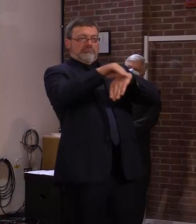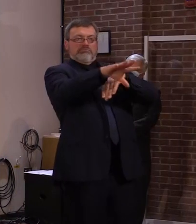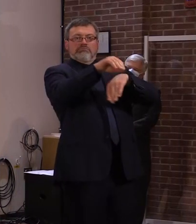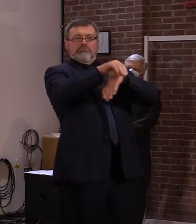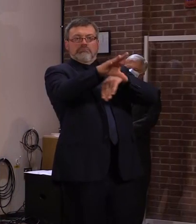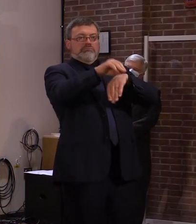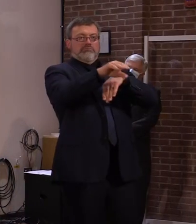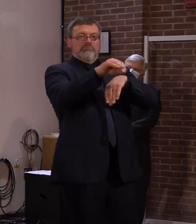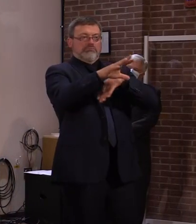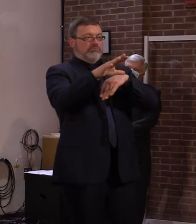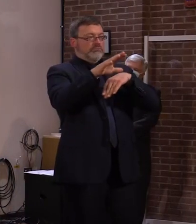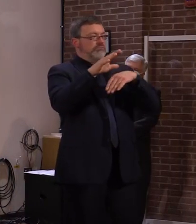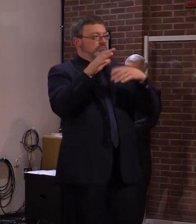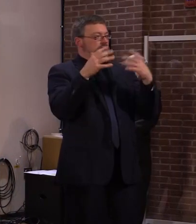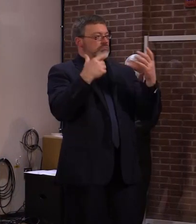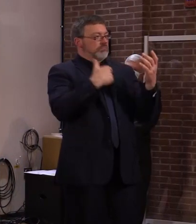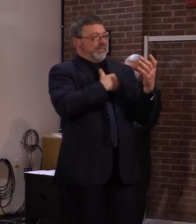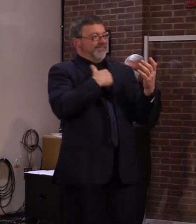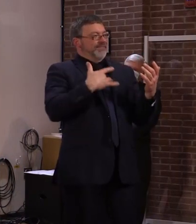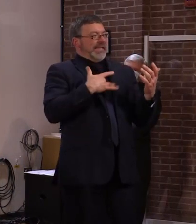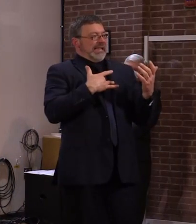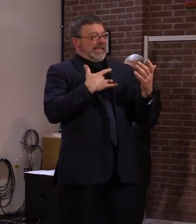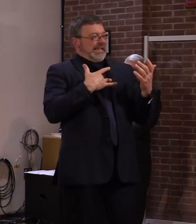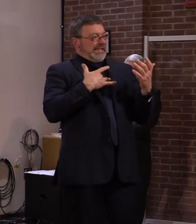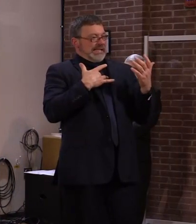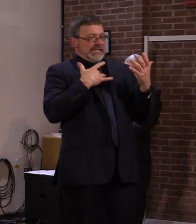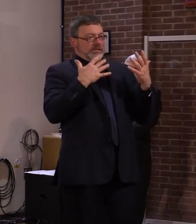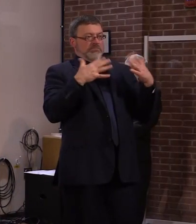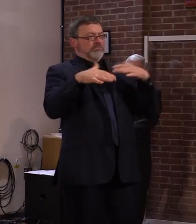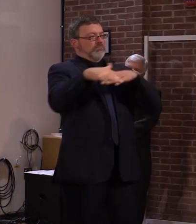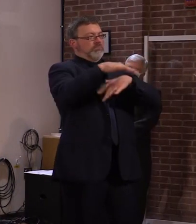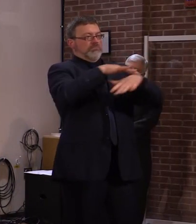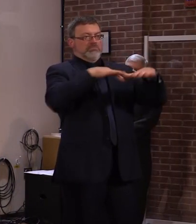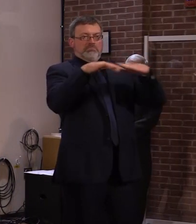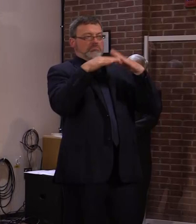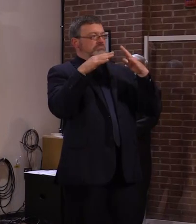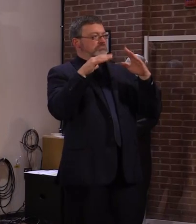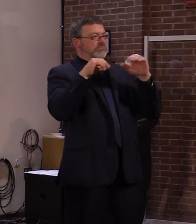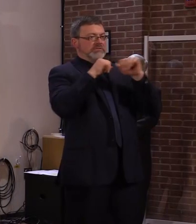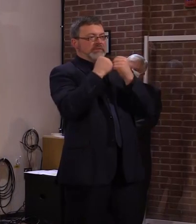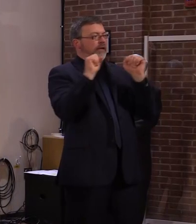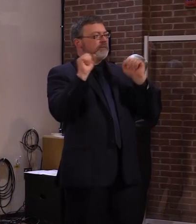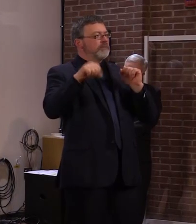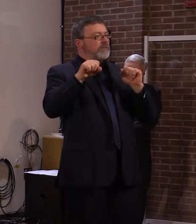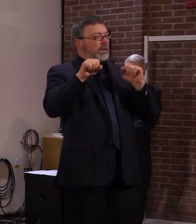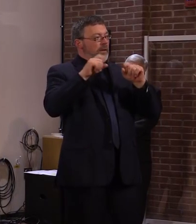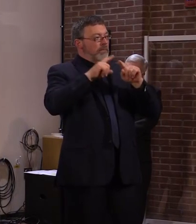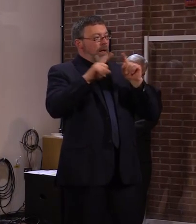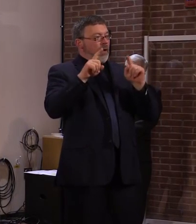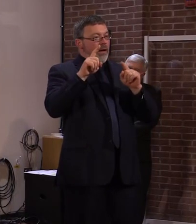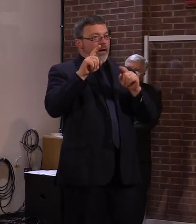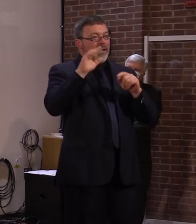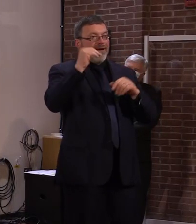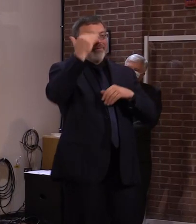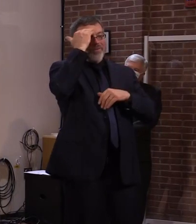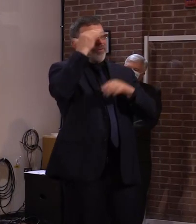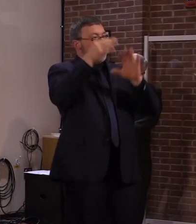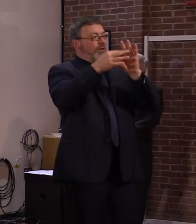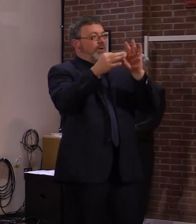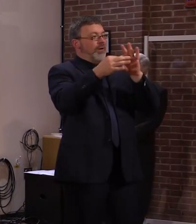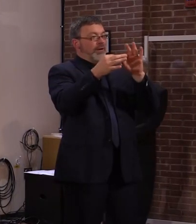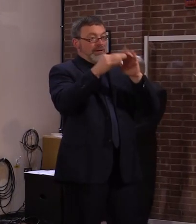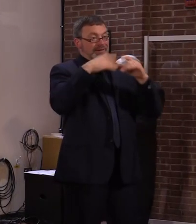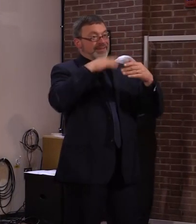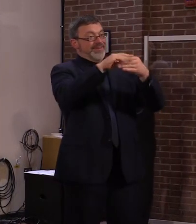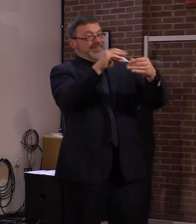been safe in this environment, we still are. There's 25 people here. And sometimes you have to practice what you preach. And it's as much